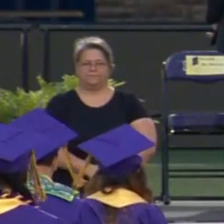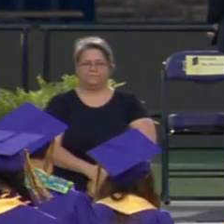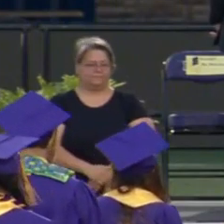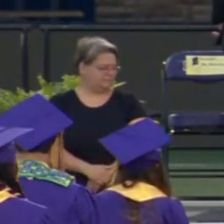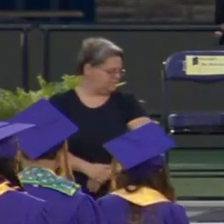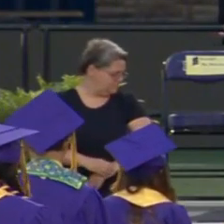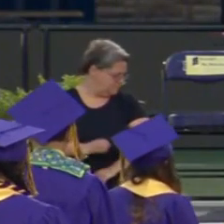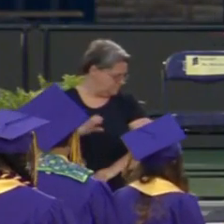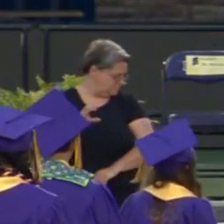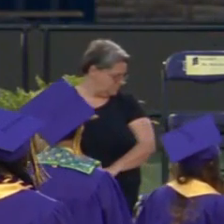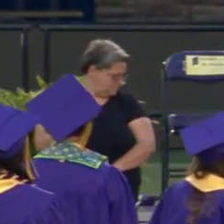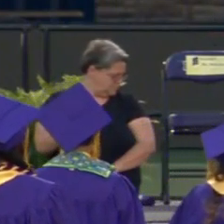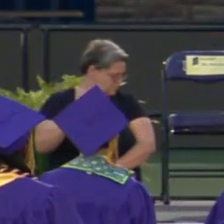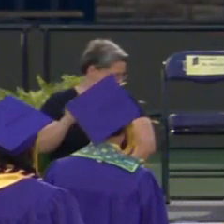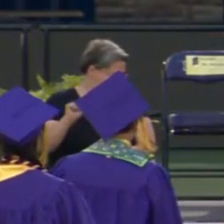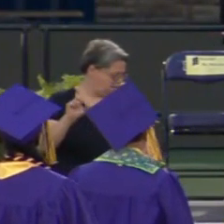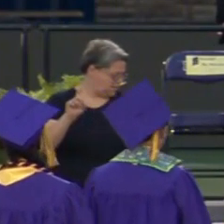Gaddafi Washington.